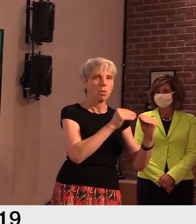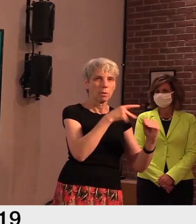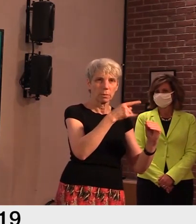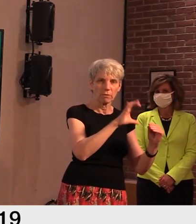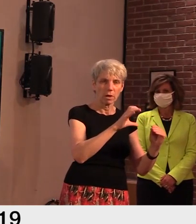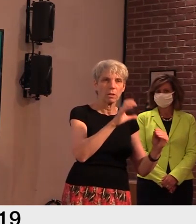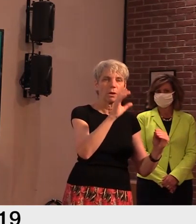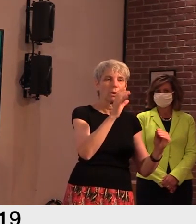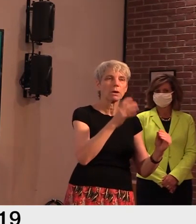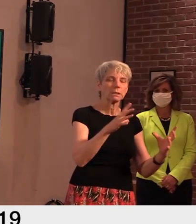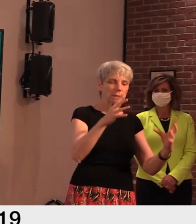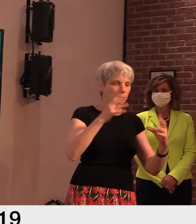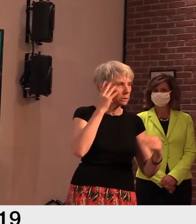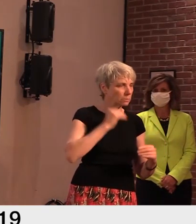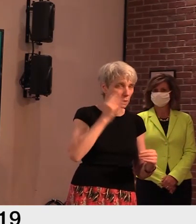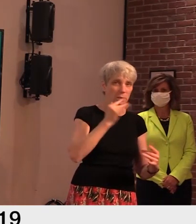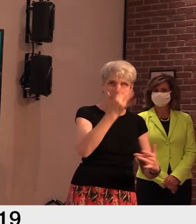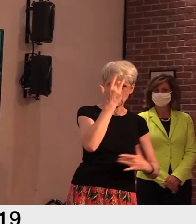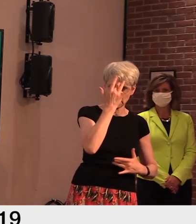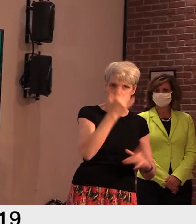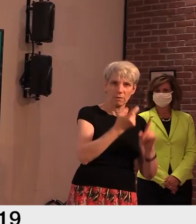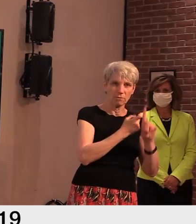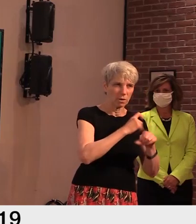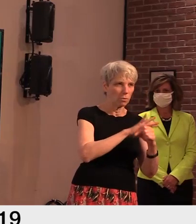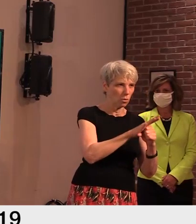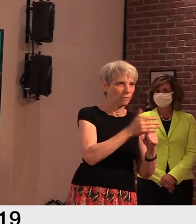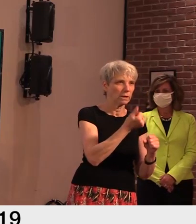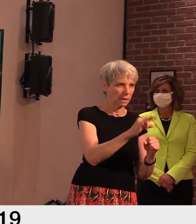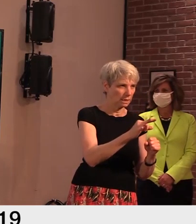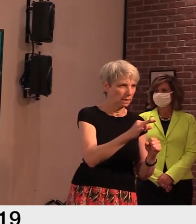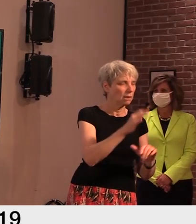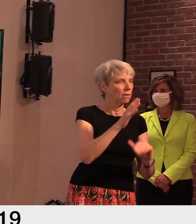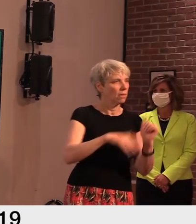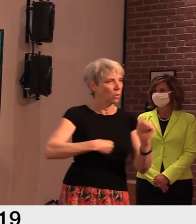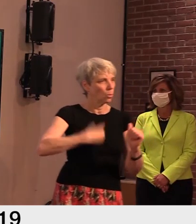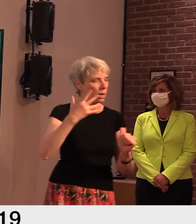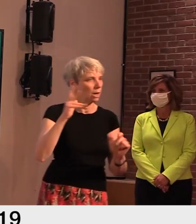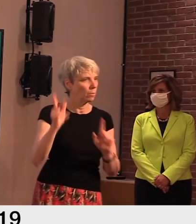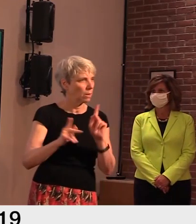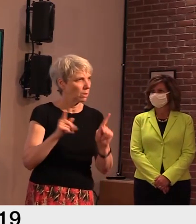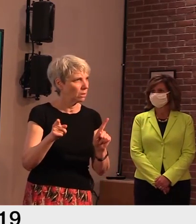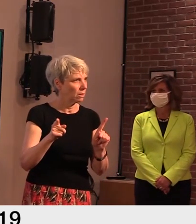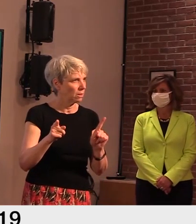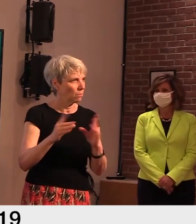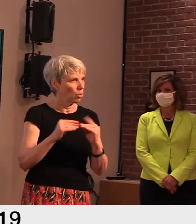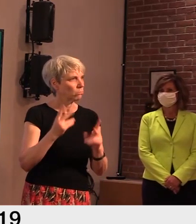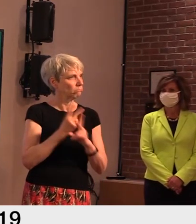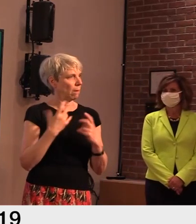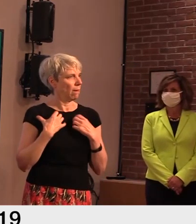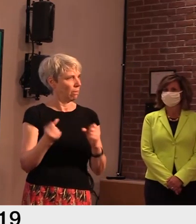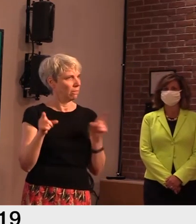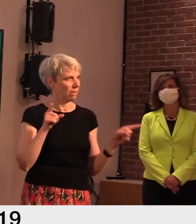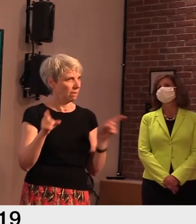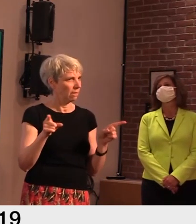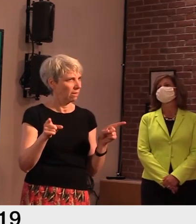seeing now with COVID-19 among persons of color. In a statistically significant